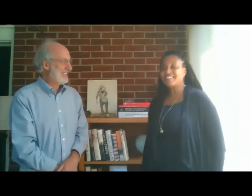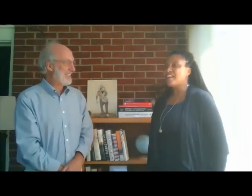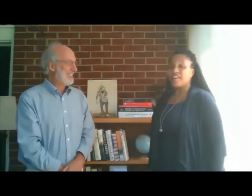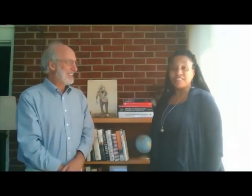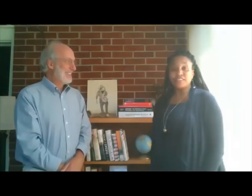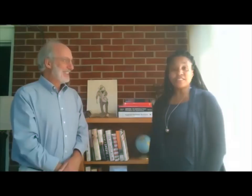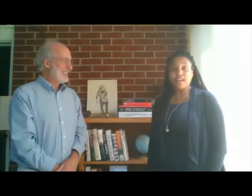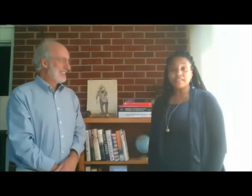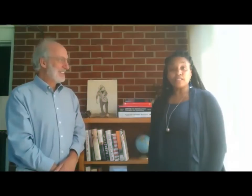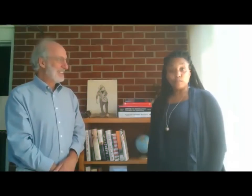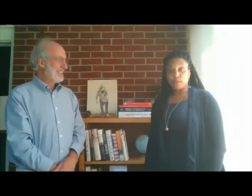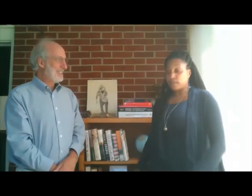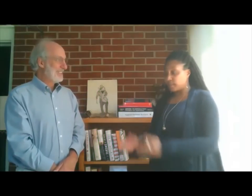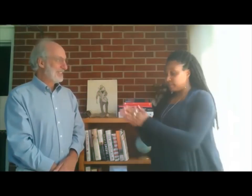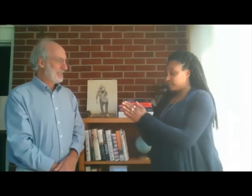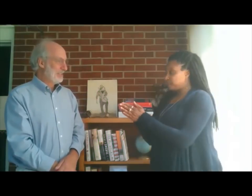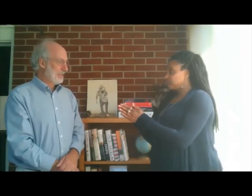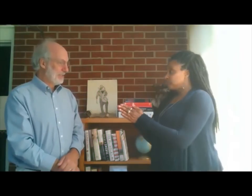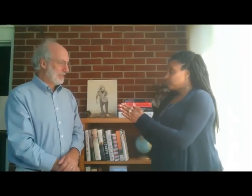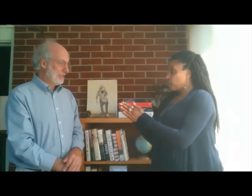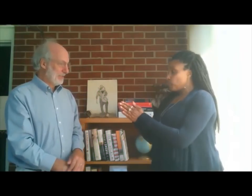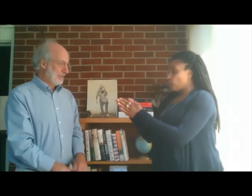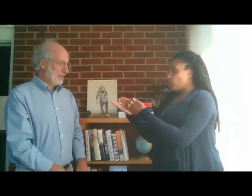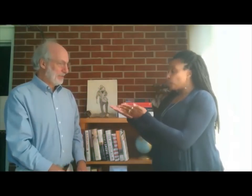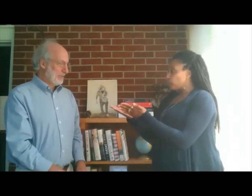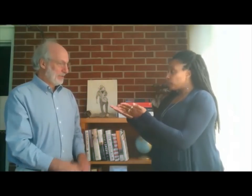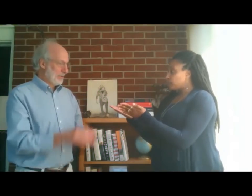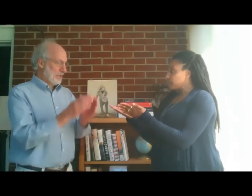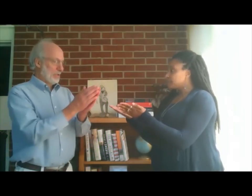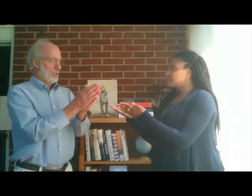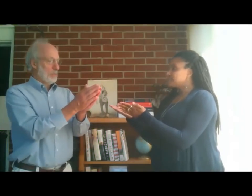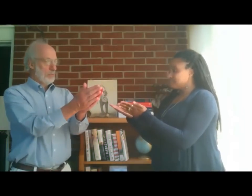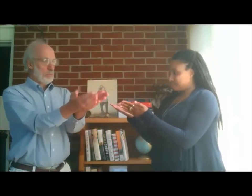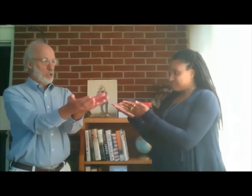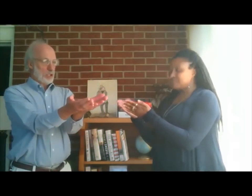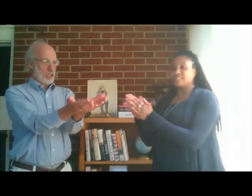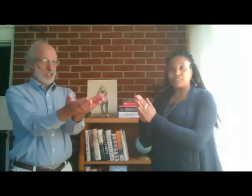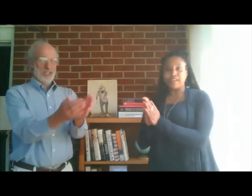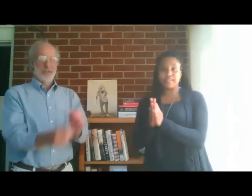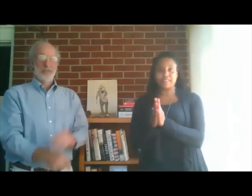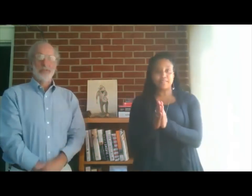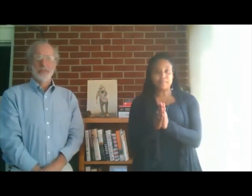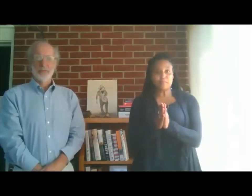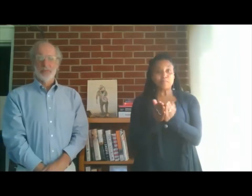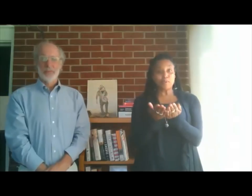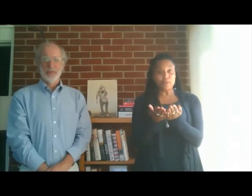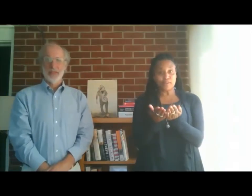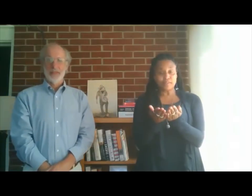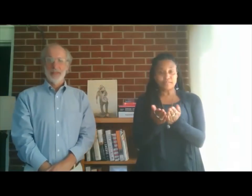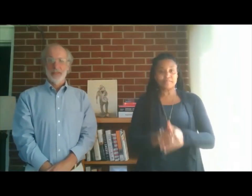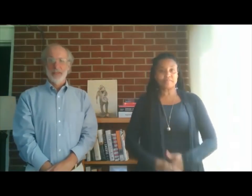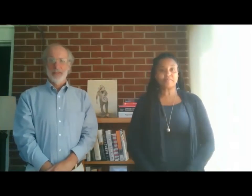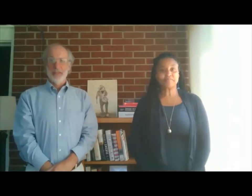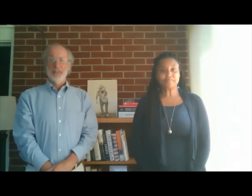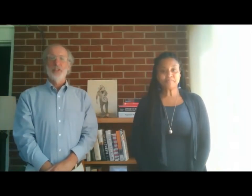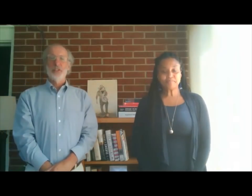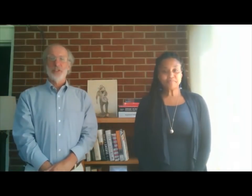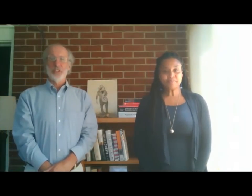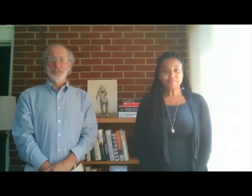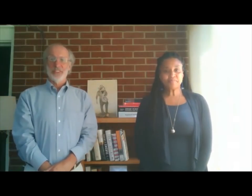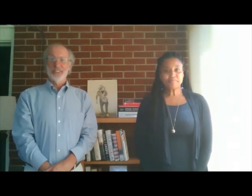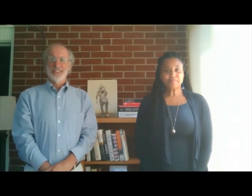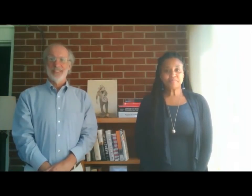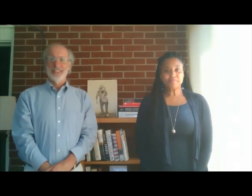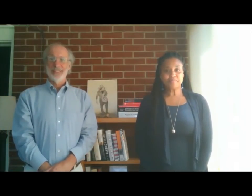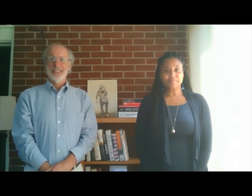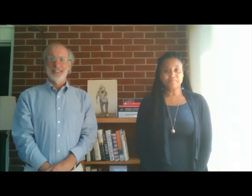Ready. Our first sign is book. Book. Book. Right. Book. Your